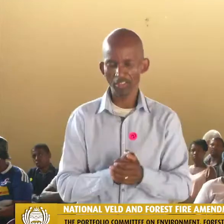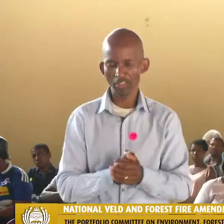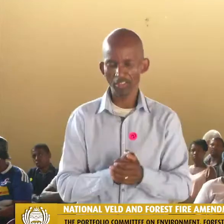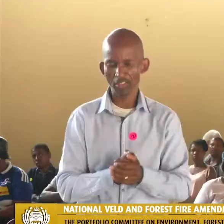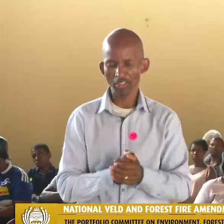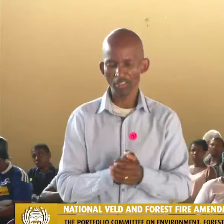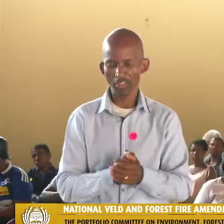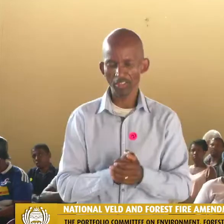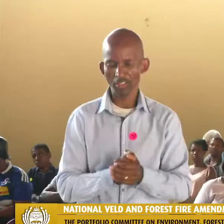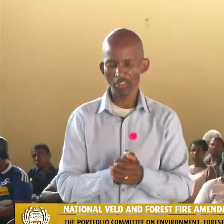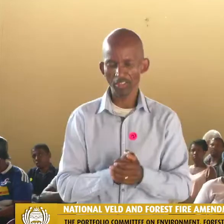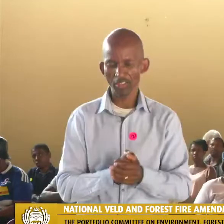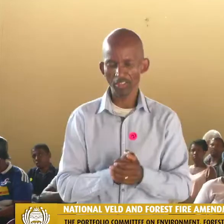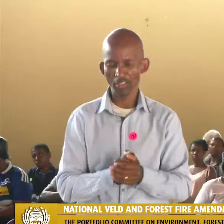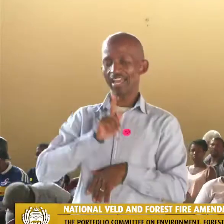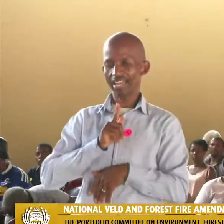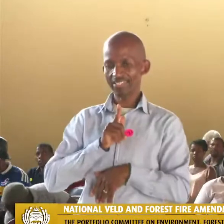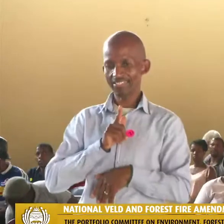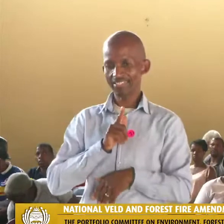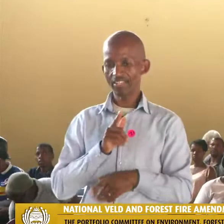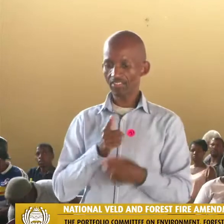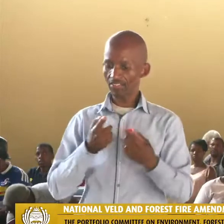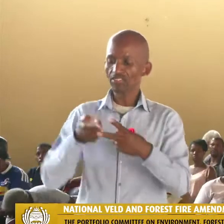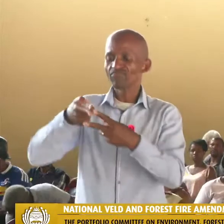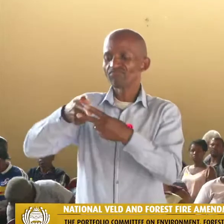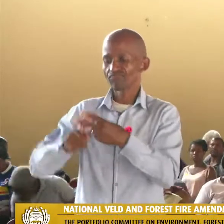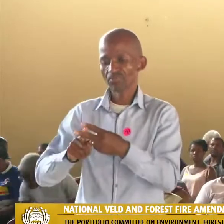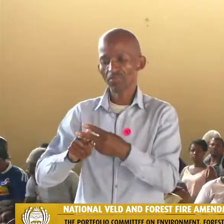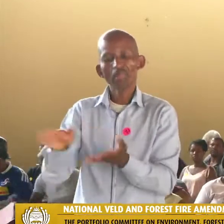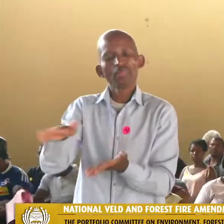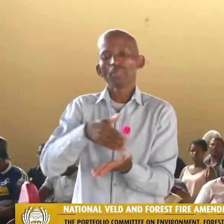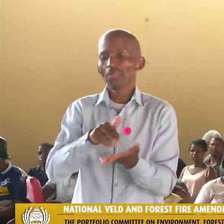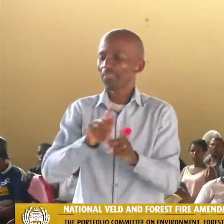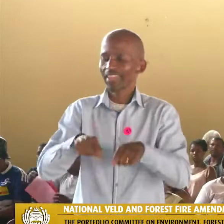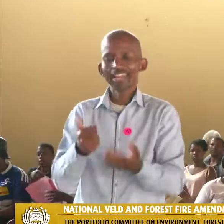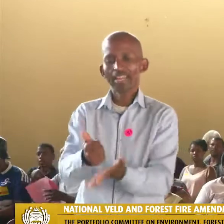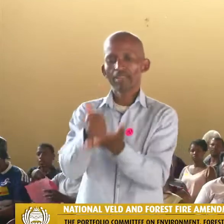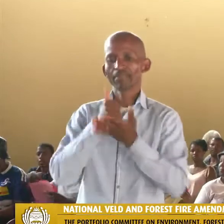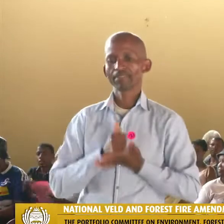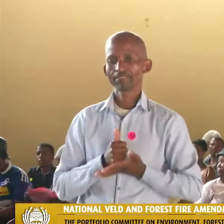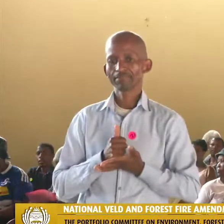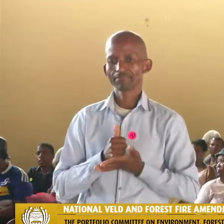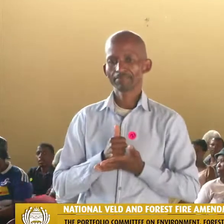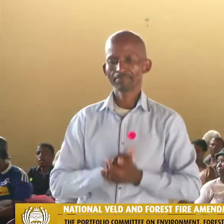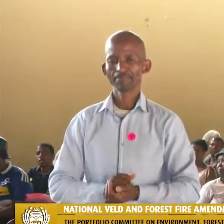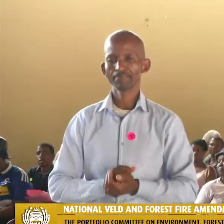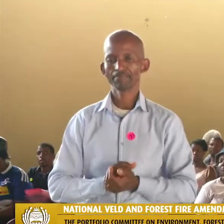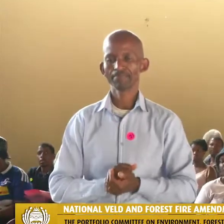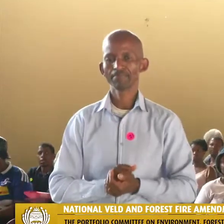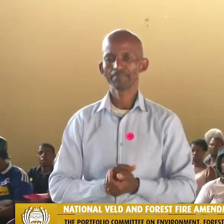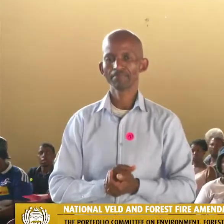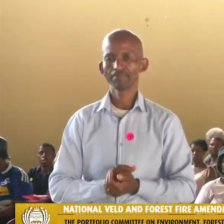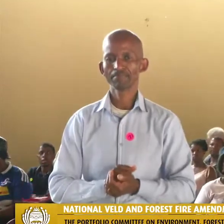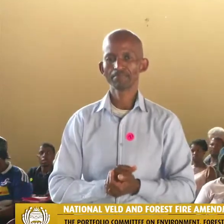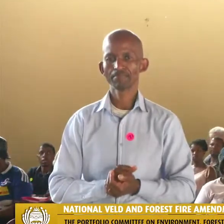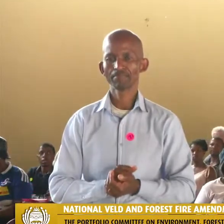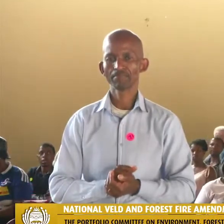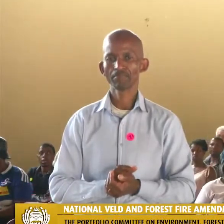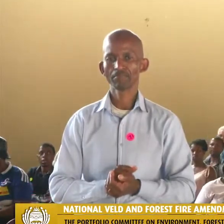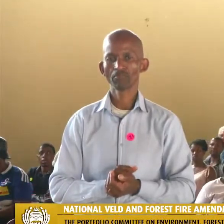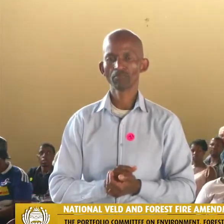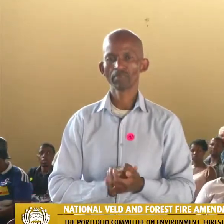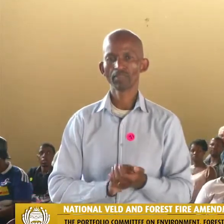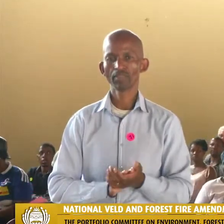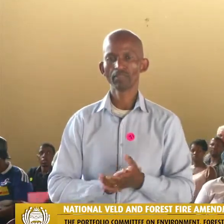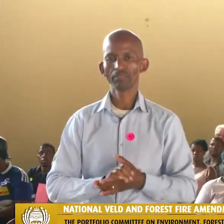e nngwe ba re bolela le gore di resources tsa bone di a short a gona ba ka re thusa. Now, when we have a fire emergency, they would